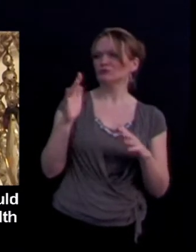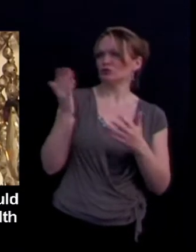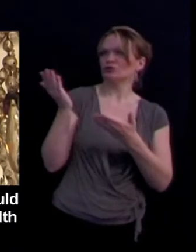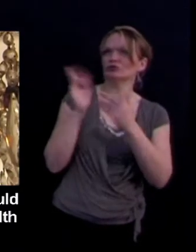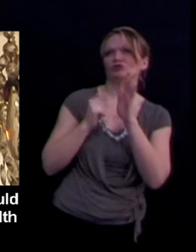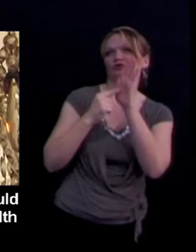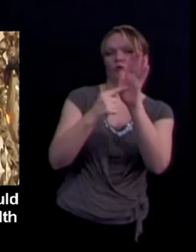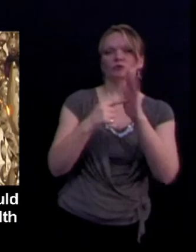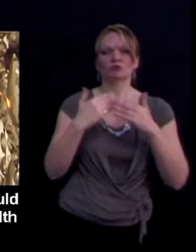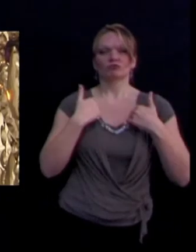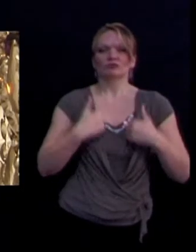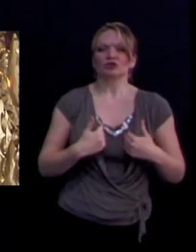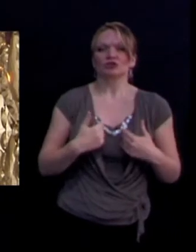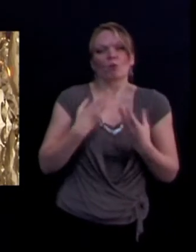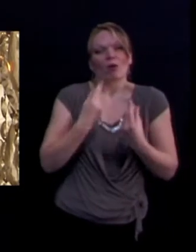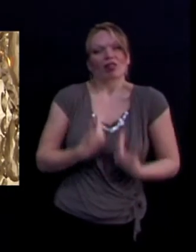wealth.